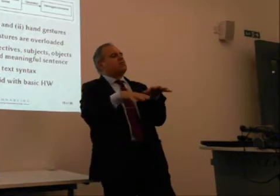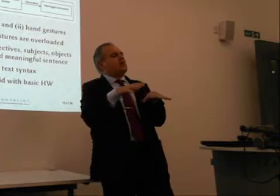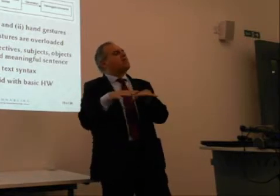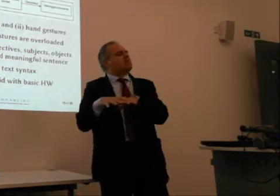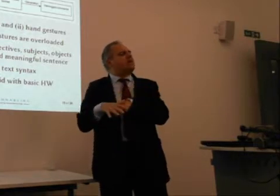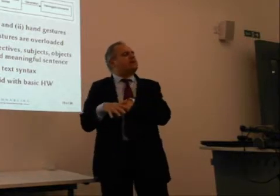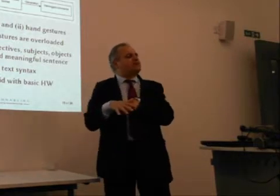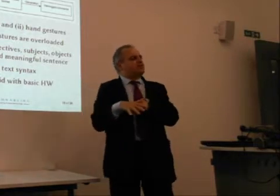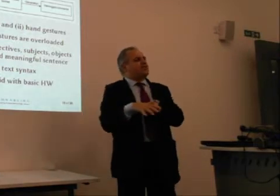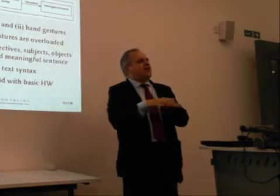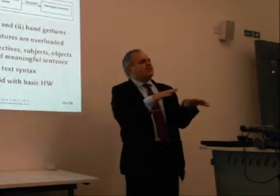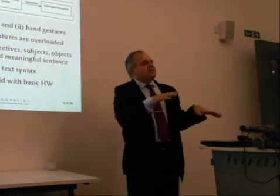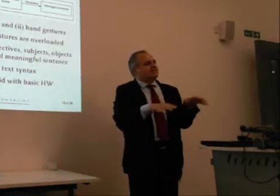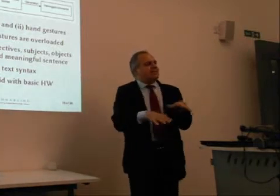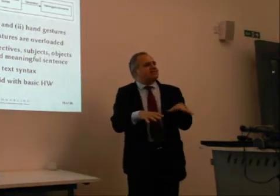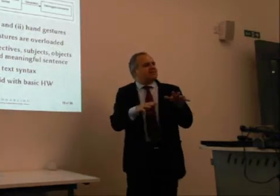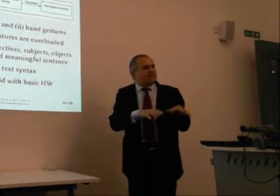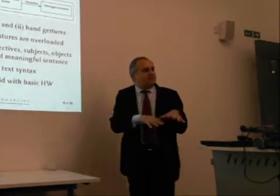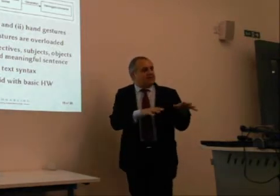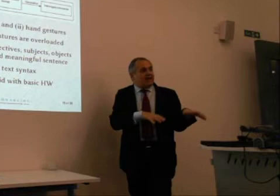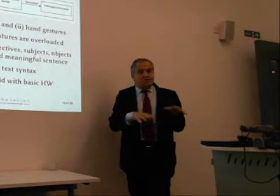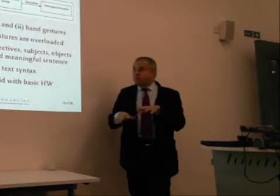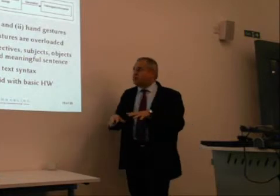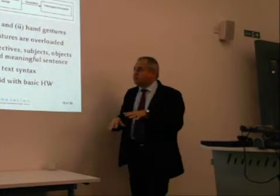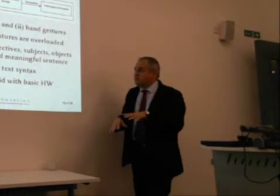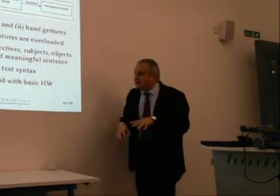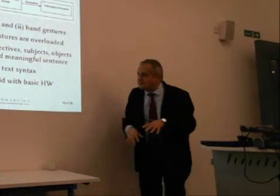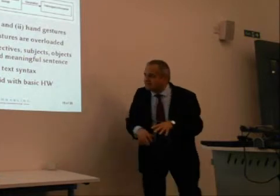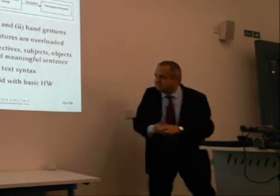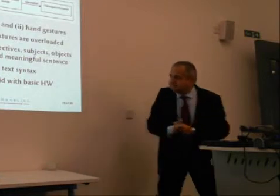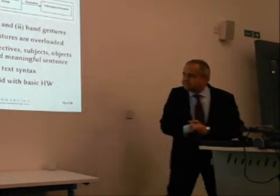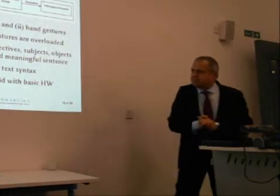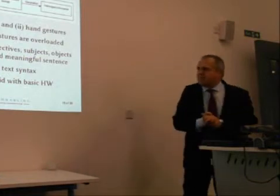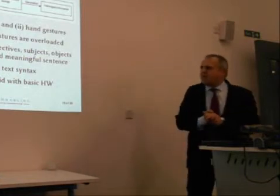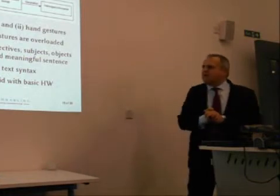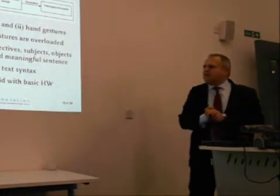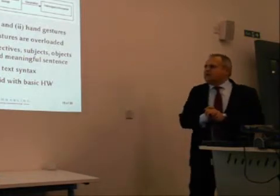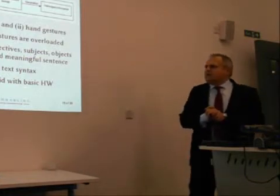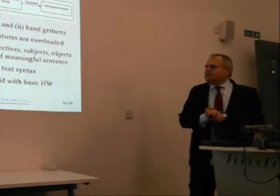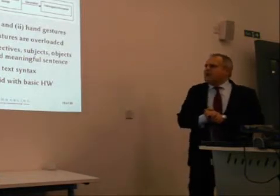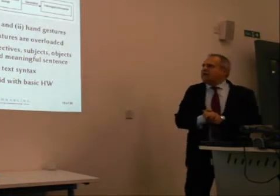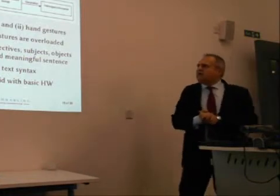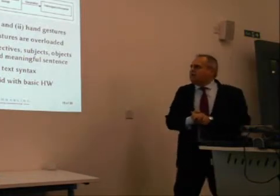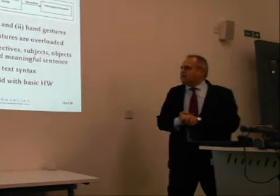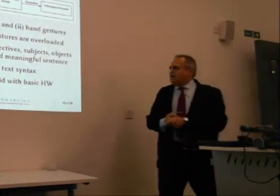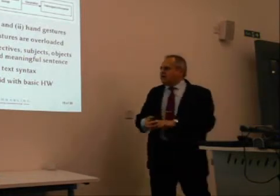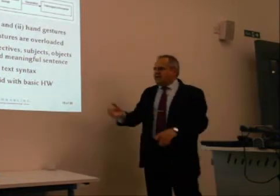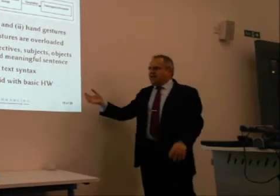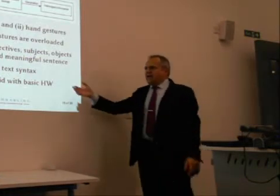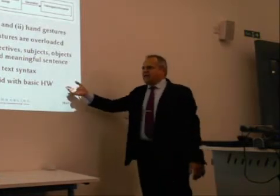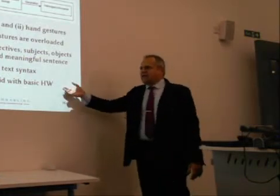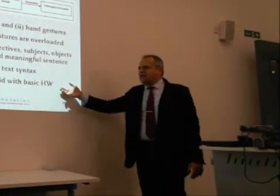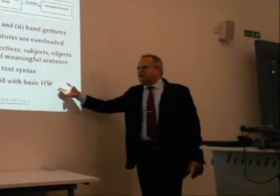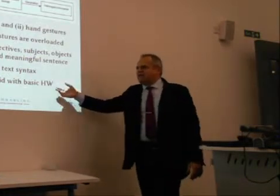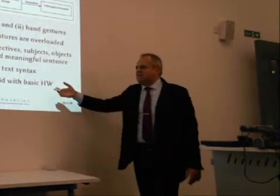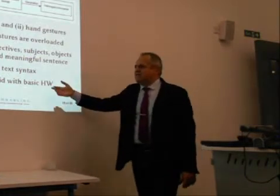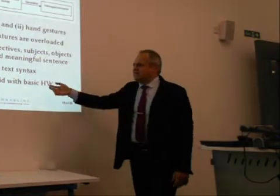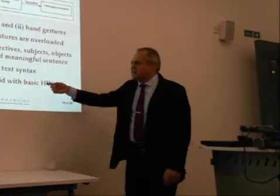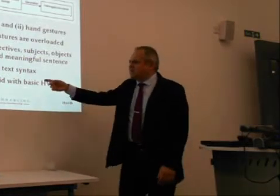way of arranging and translating from a language to the other right okay there are other challenges here it has